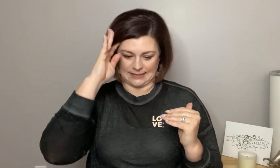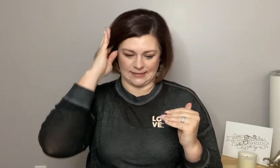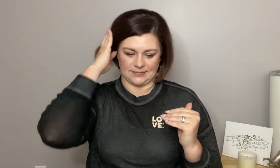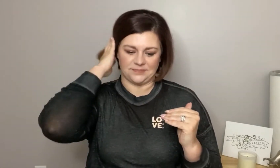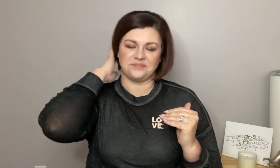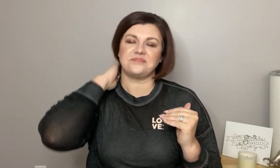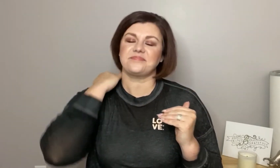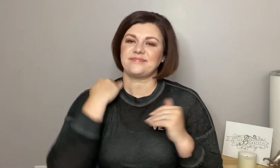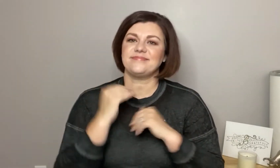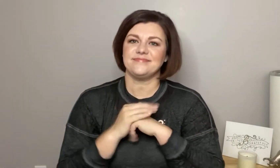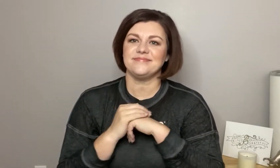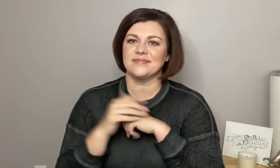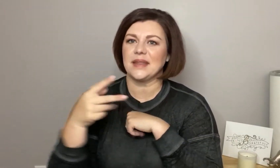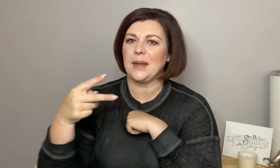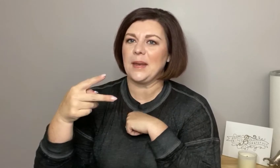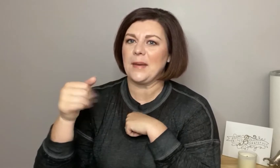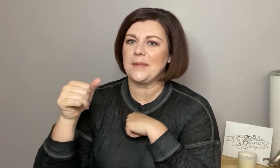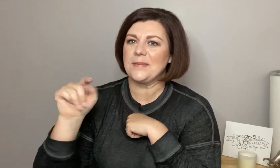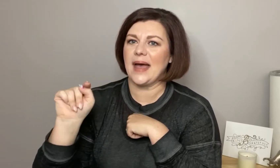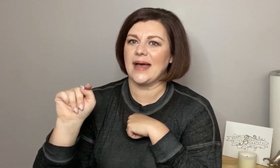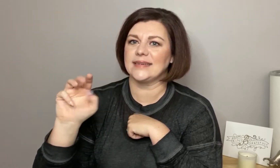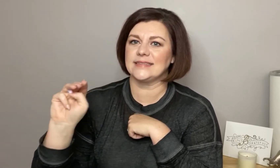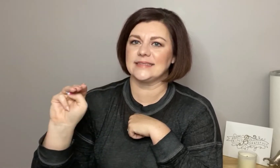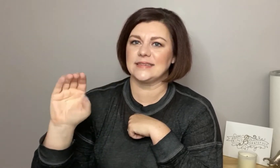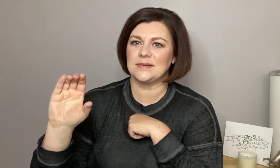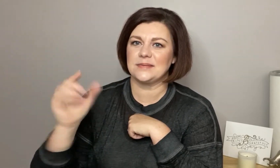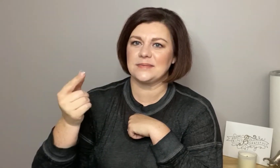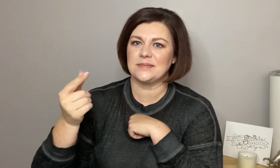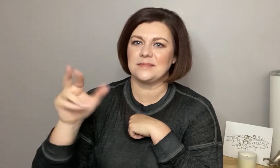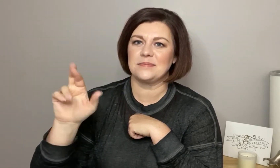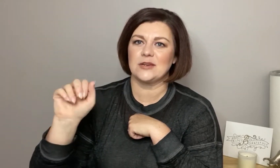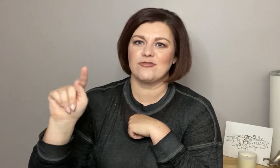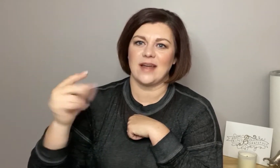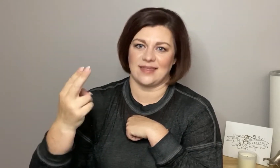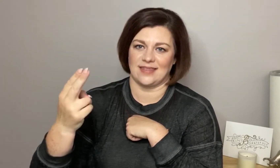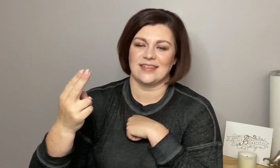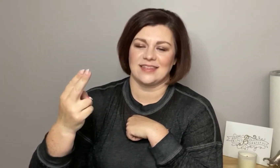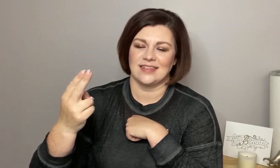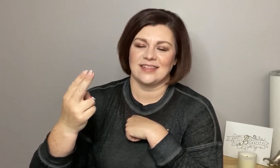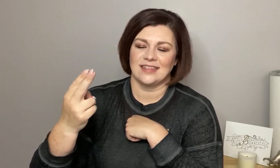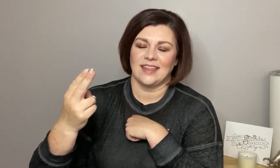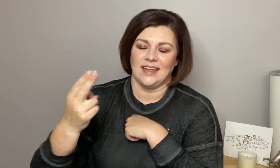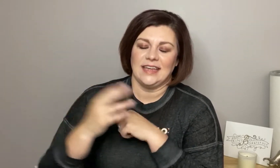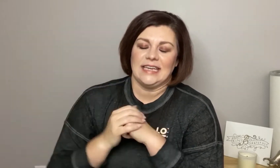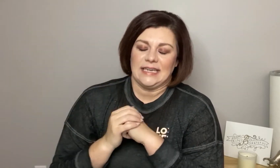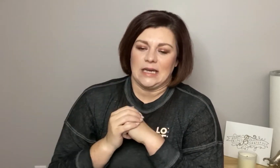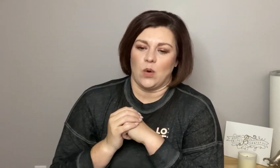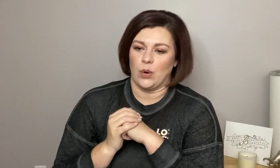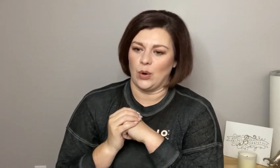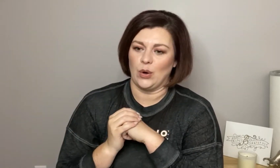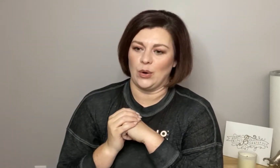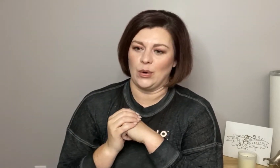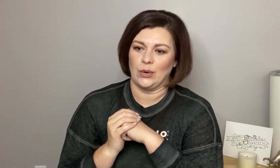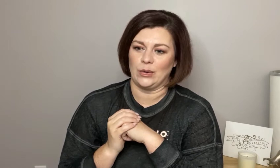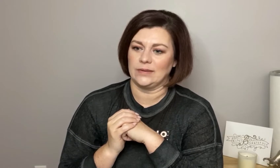Okay, so next on my list is from Pat McGrath. Oh